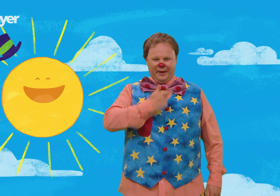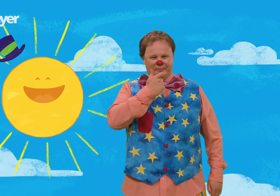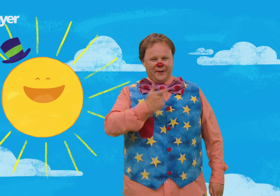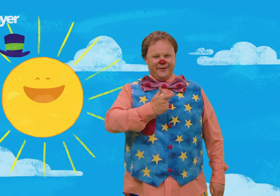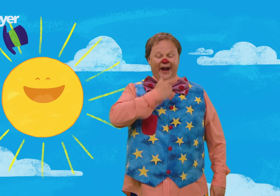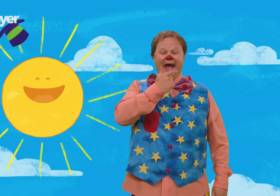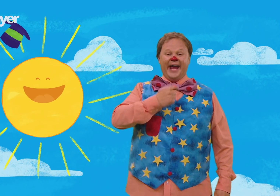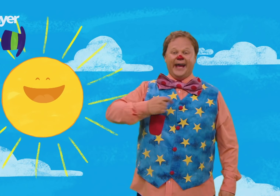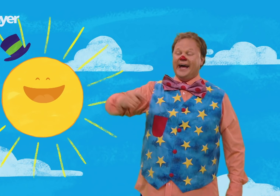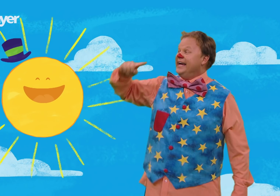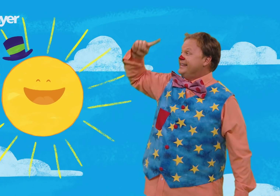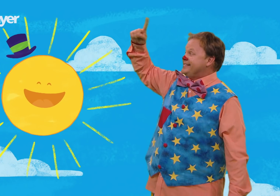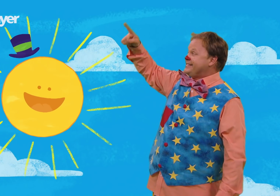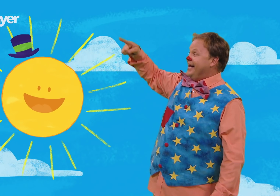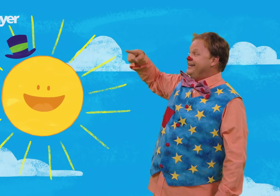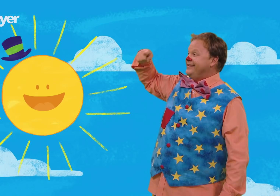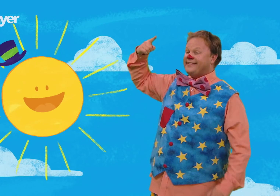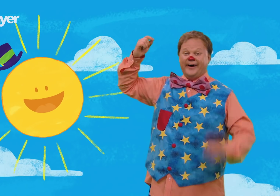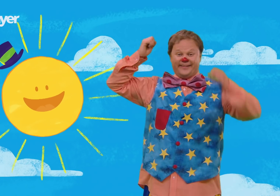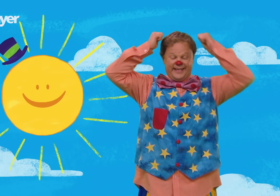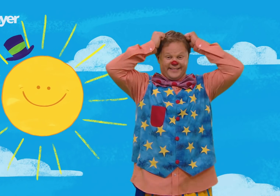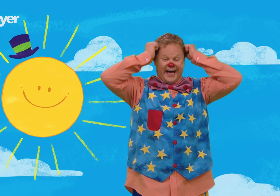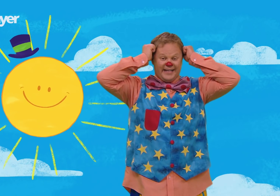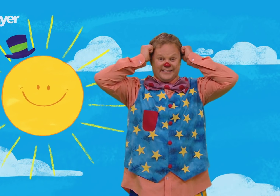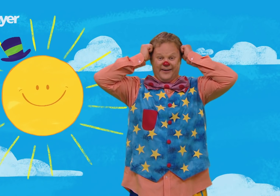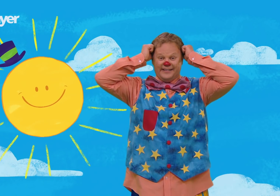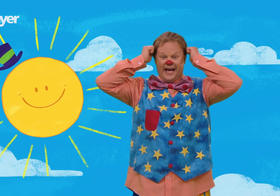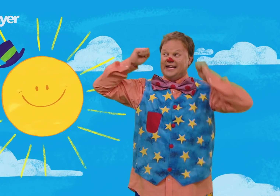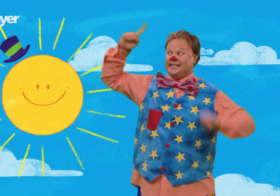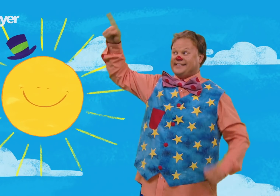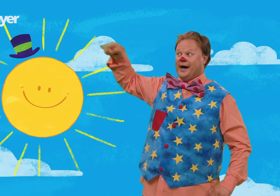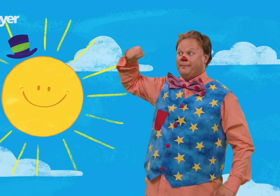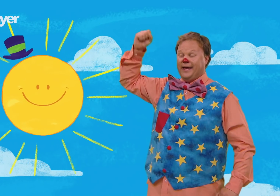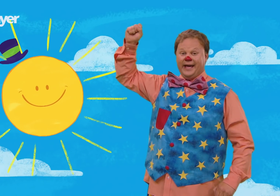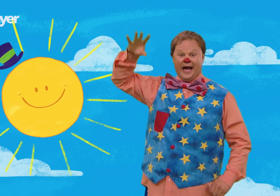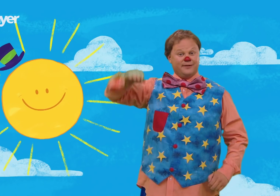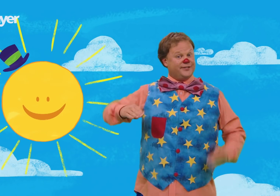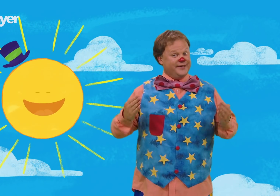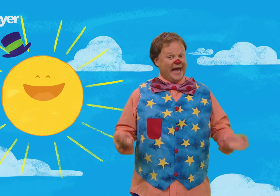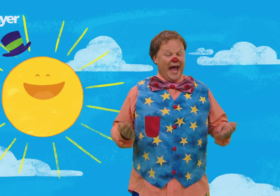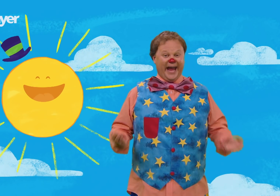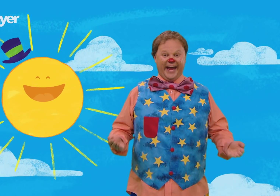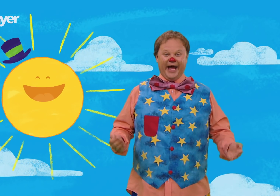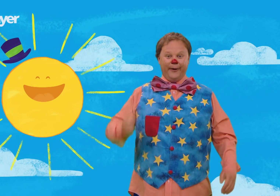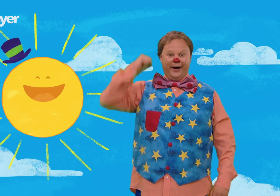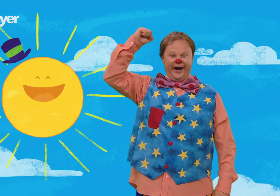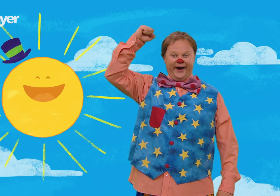hip, hooray! The sun has got his hat on and he's coming out today! Woohoo!